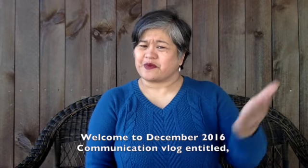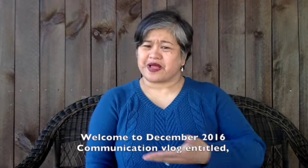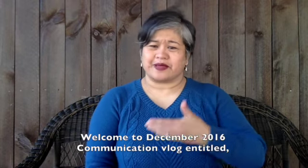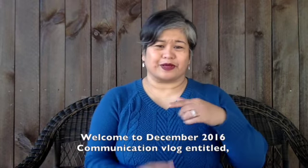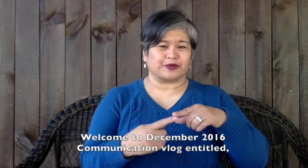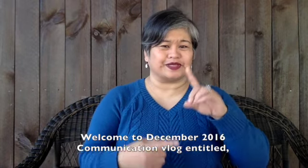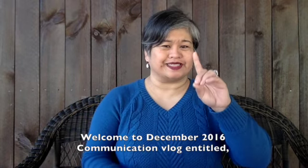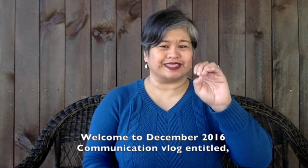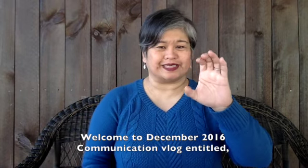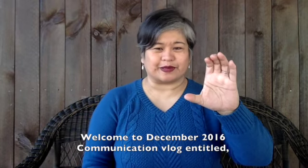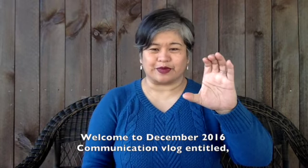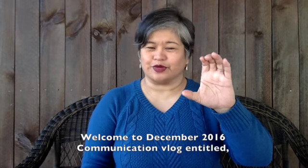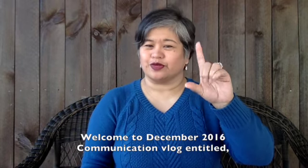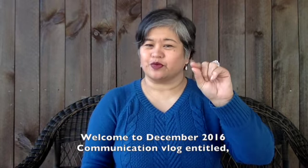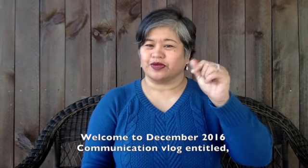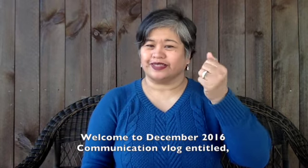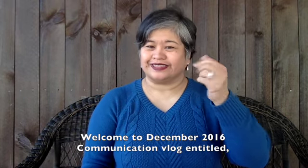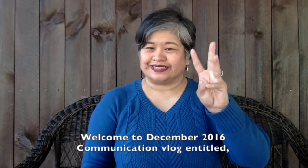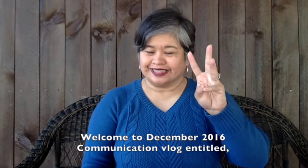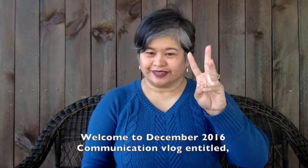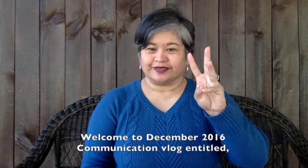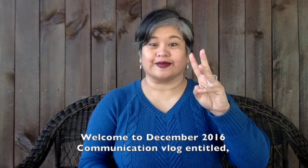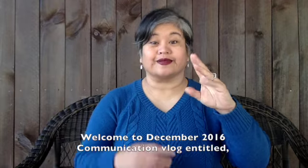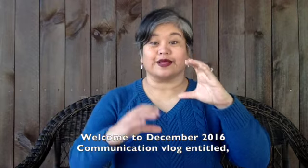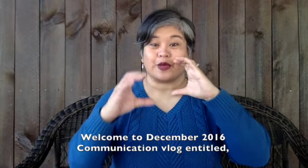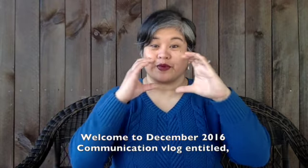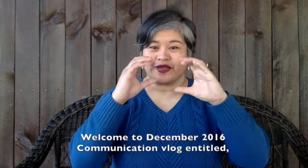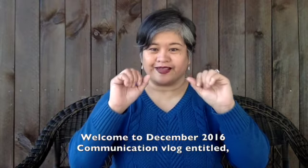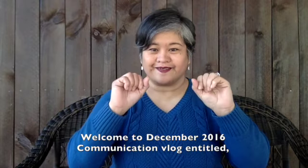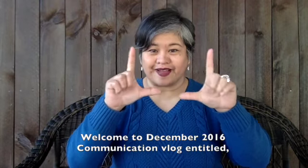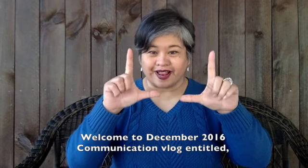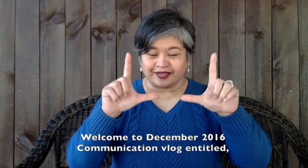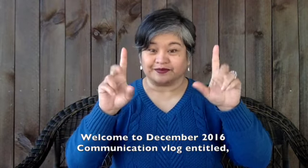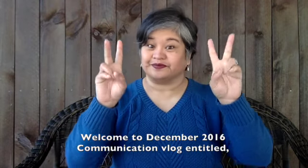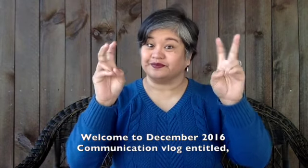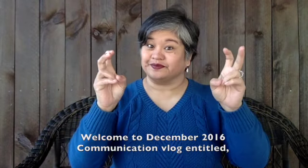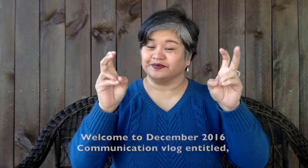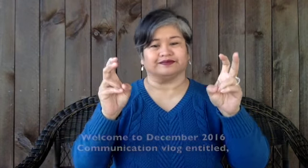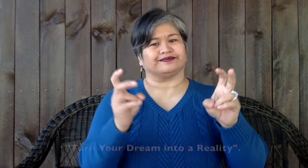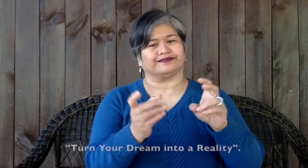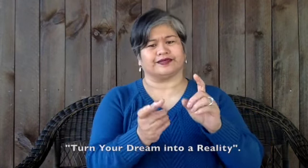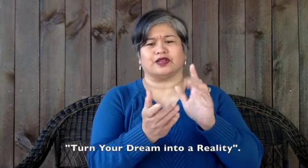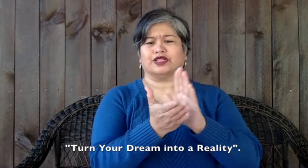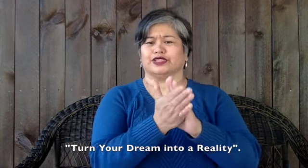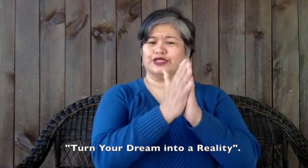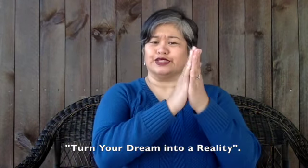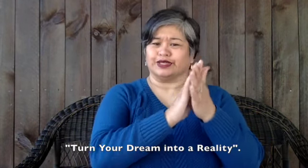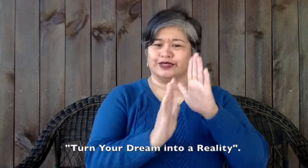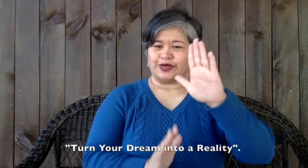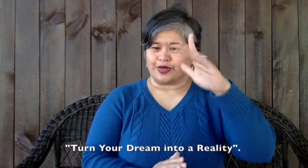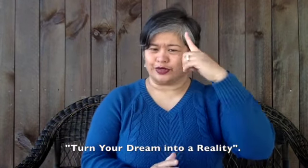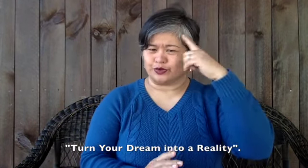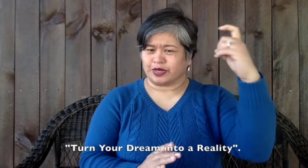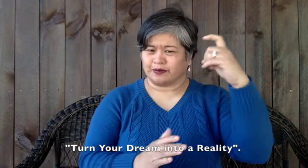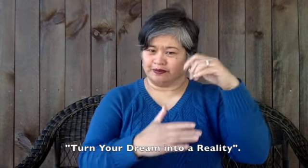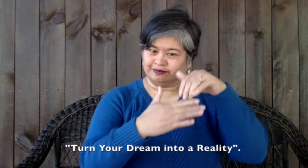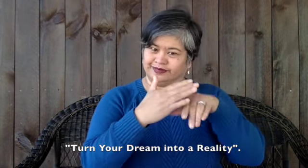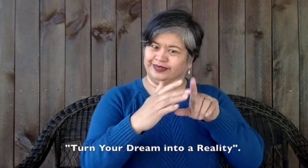Welcome to the December 2016 communication blog entitled, Turn Your Dreams into a Reality.